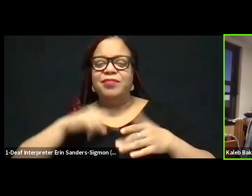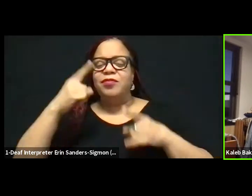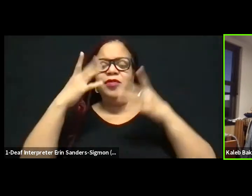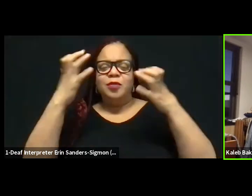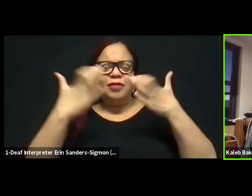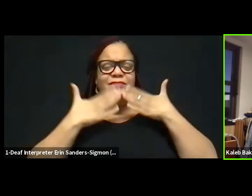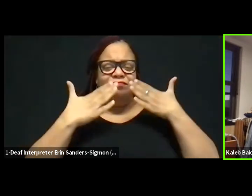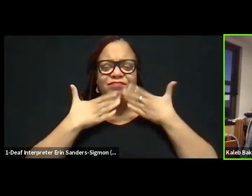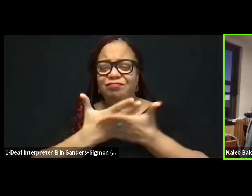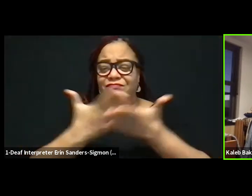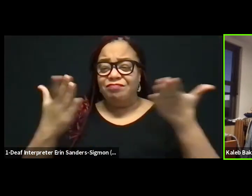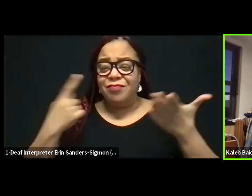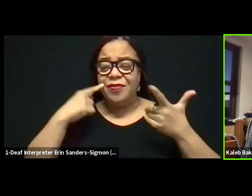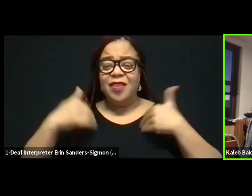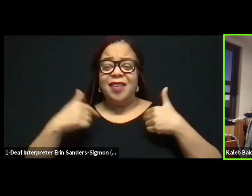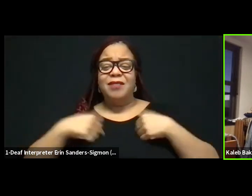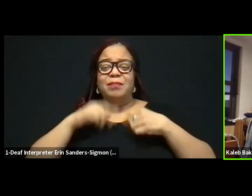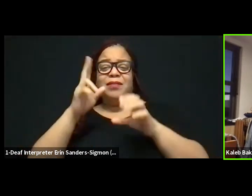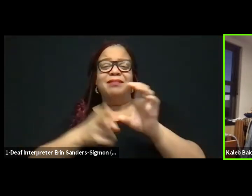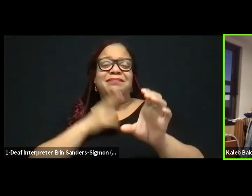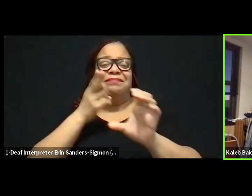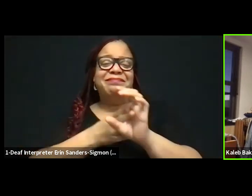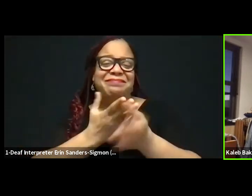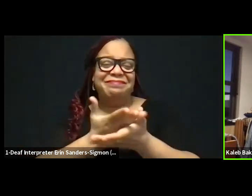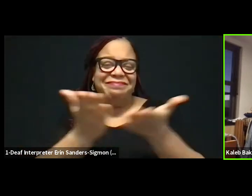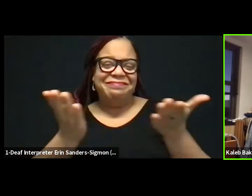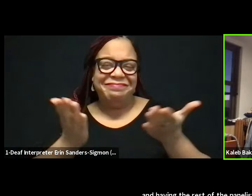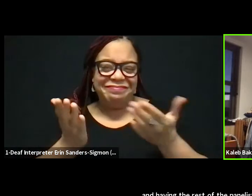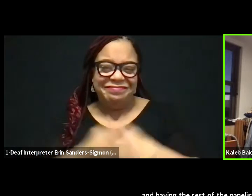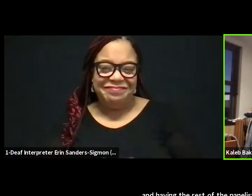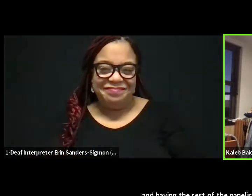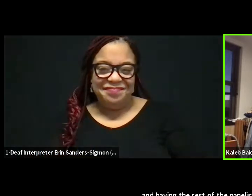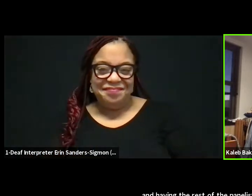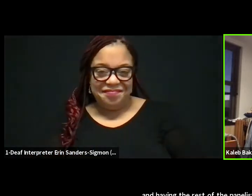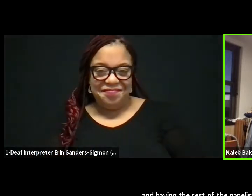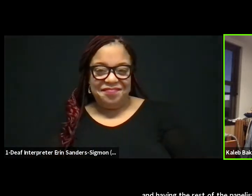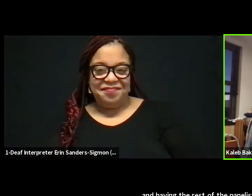I think that abolition for me right now means